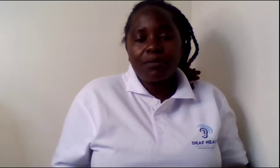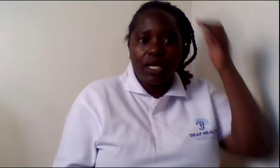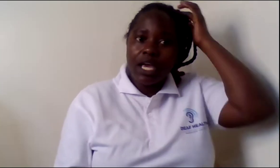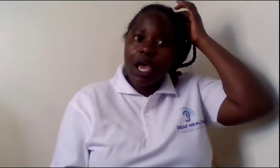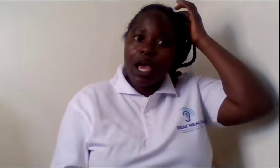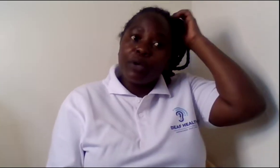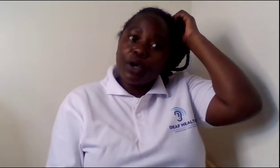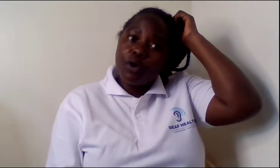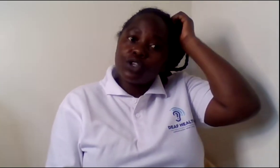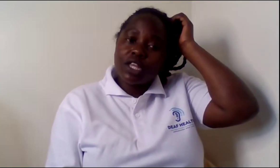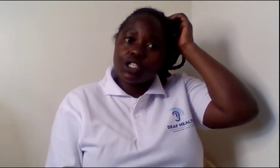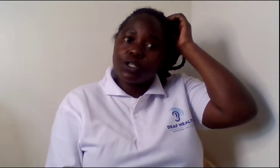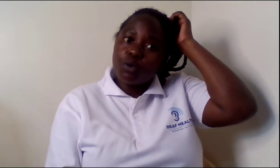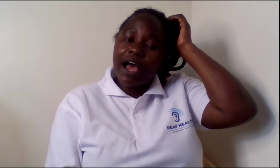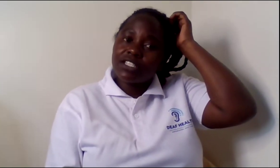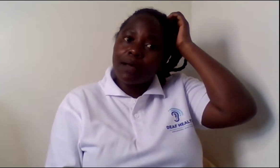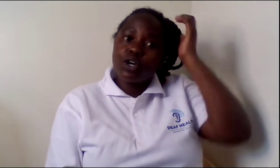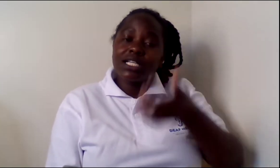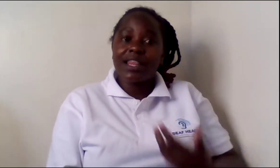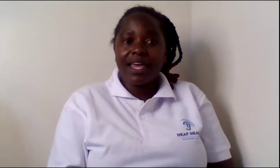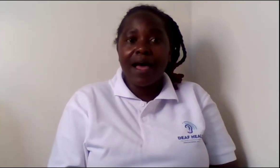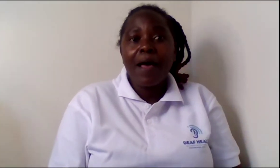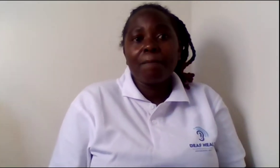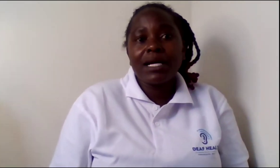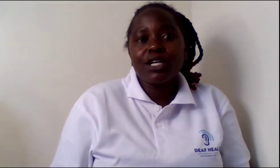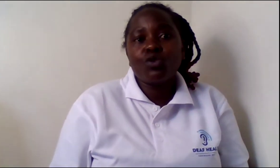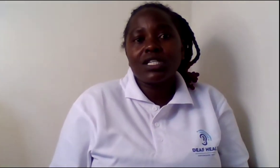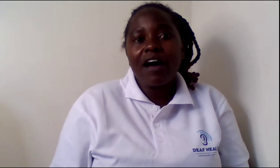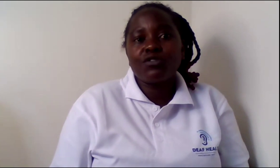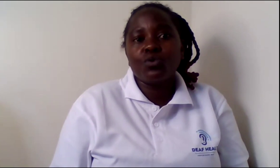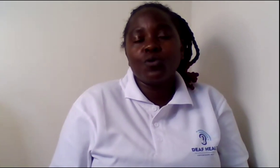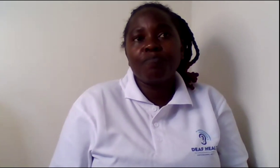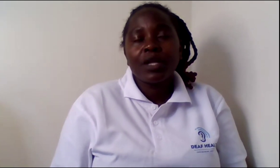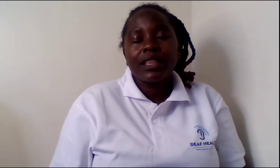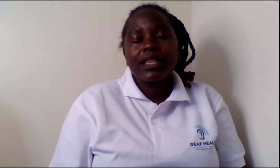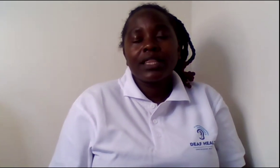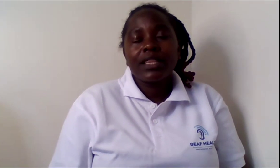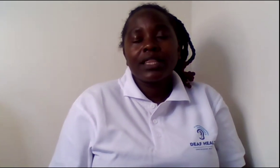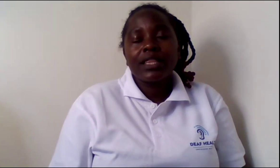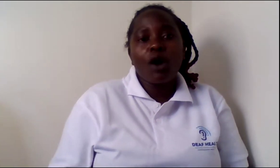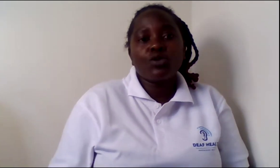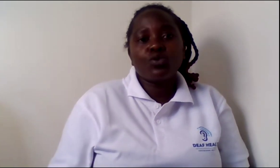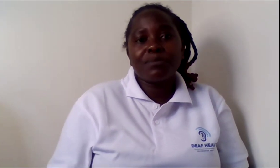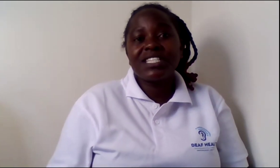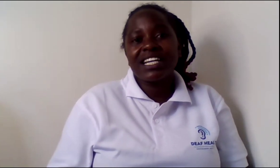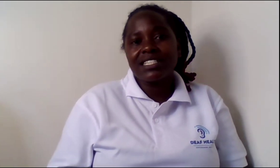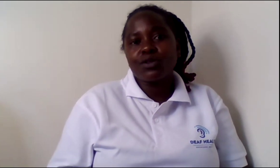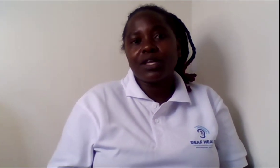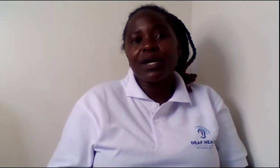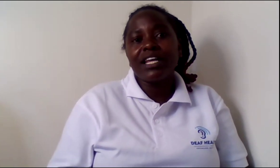when we go to the hospital, we have some doctors are there, but they do not know how to keep secrets, so they will